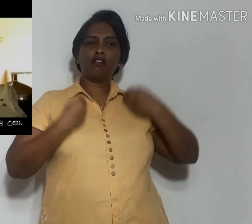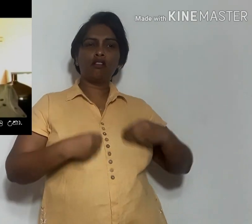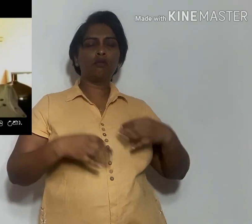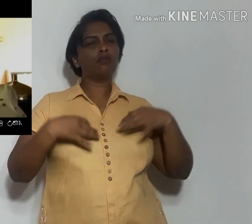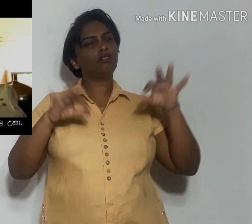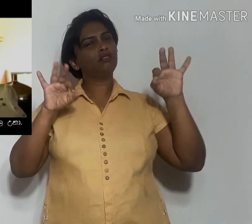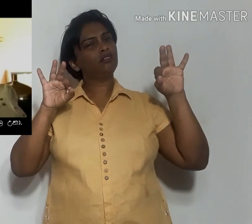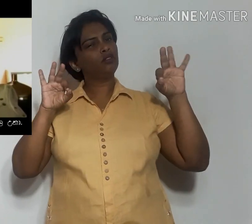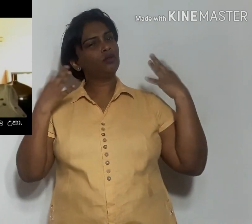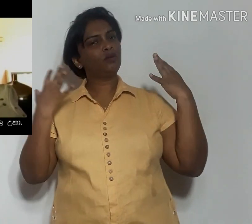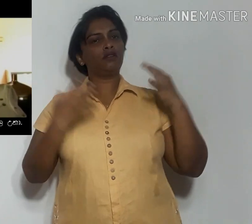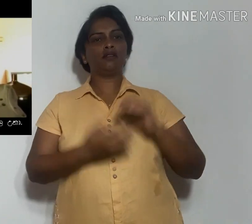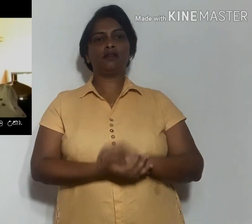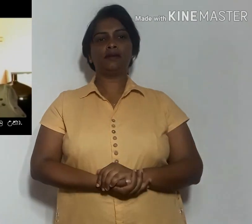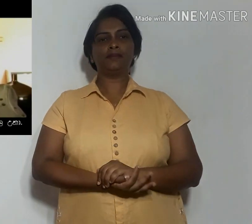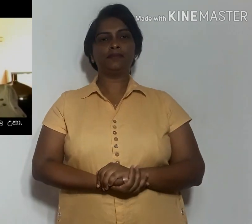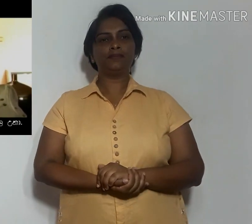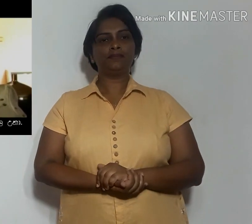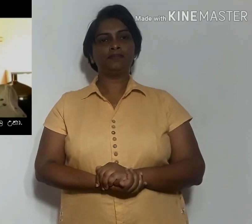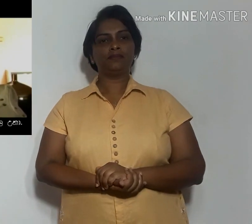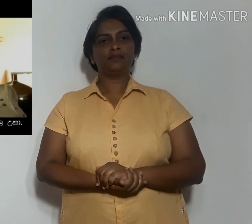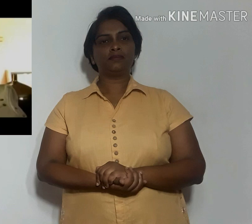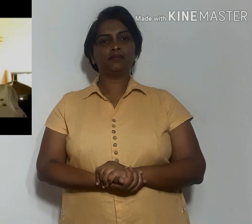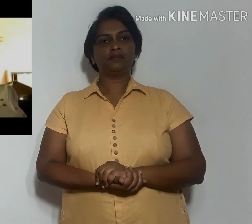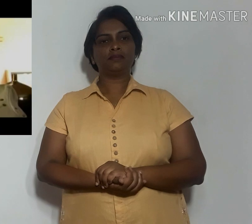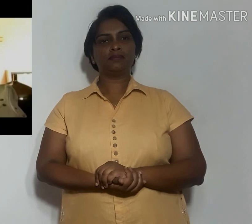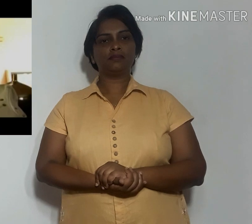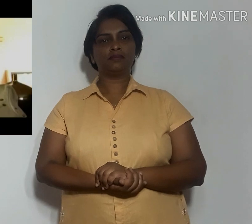I was broken, weak.